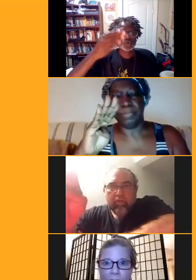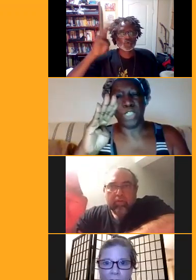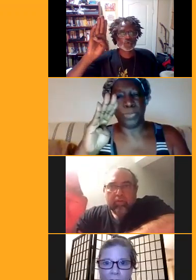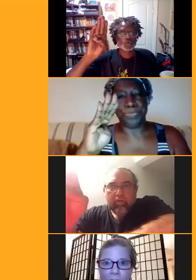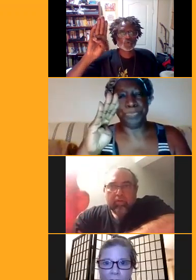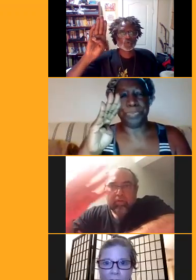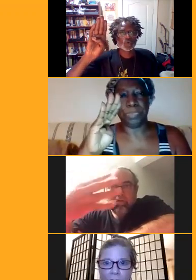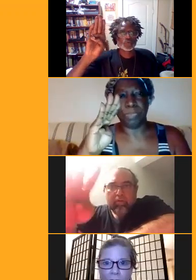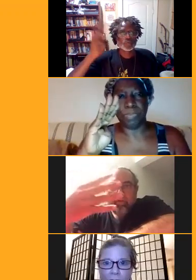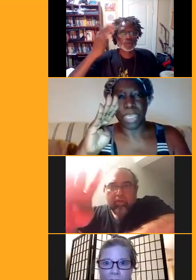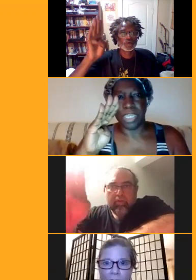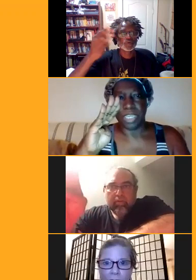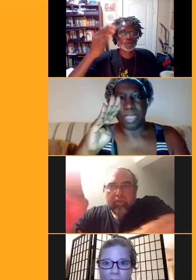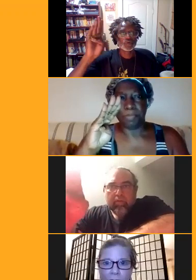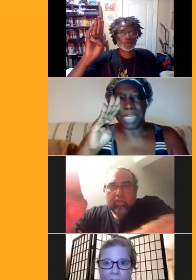Blue.